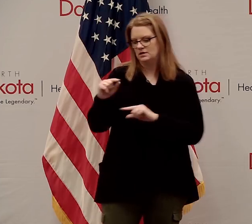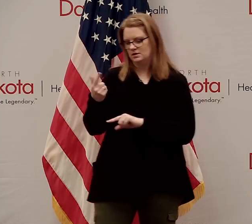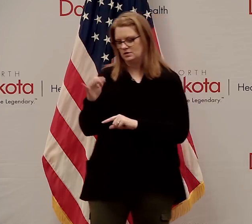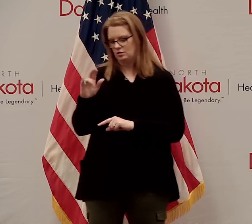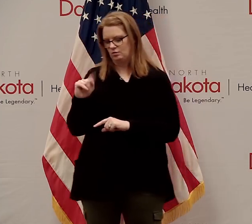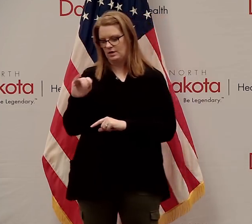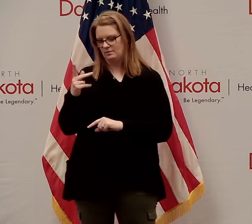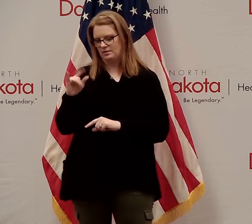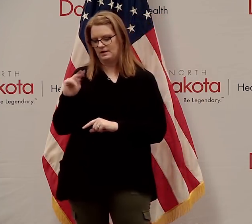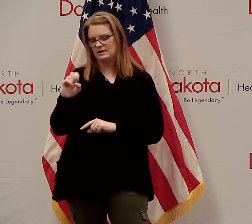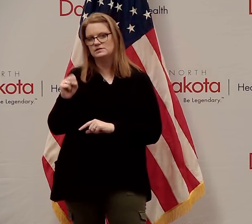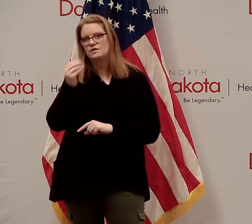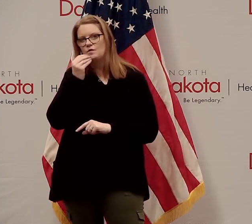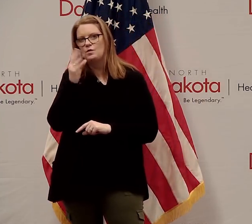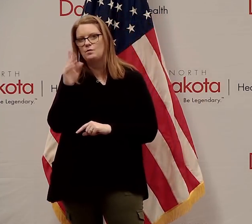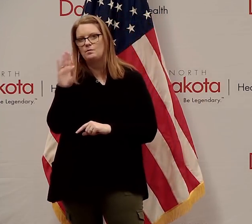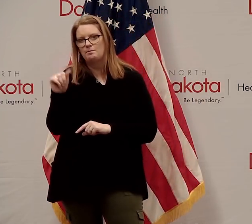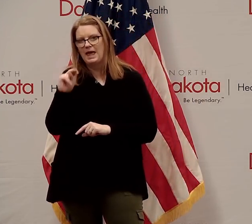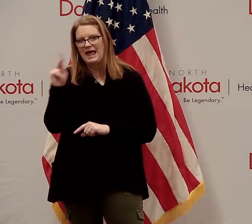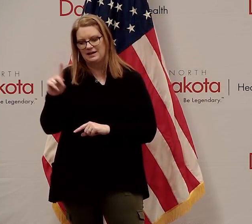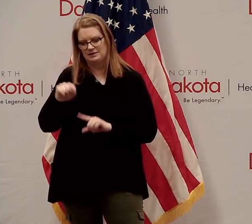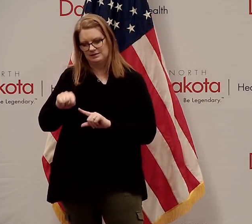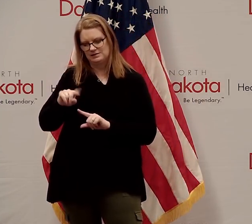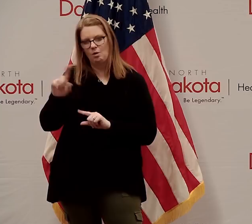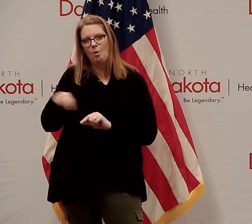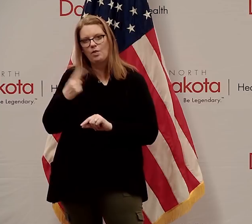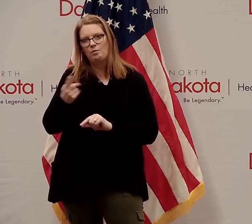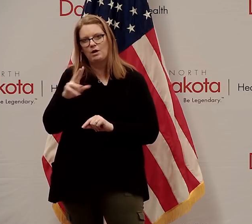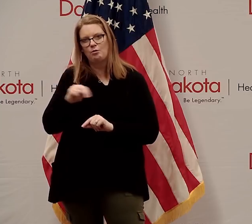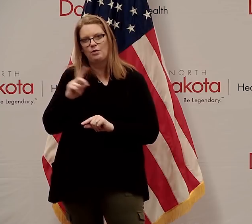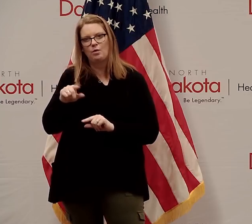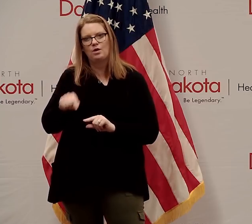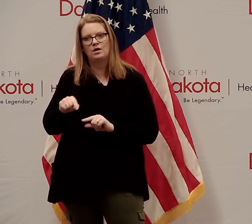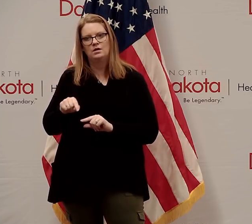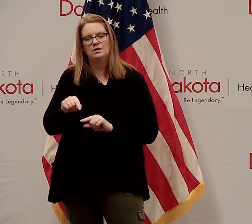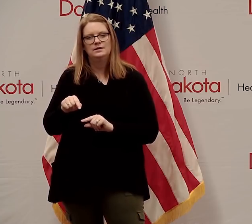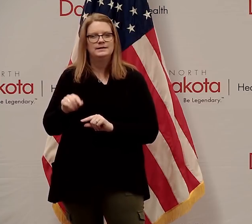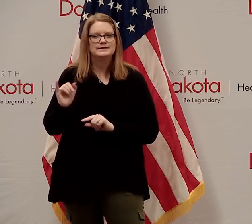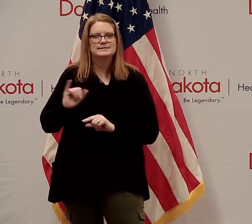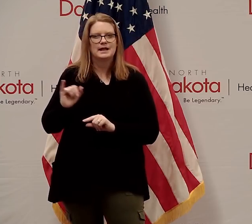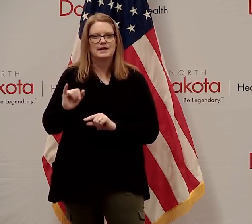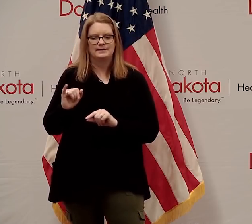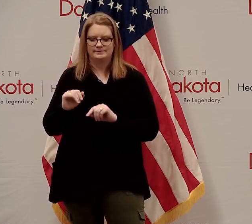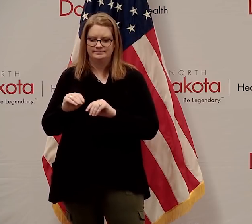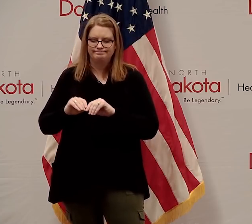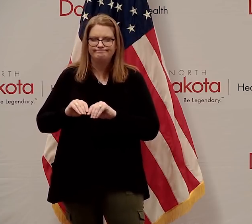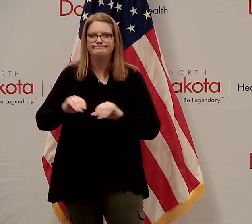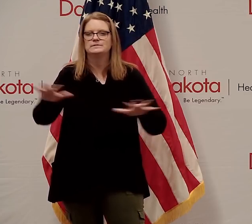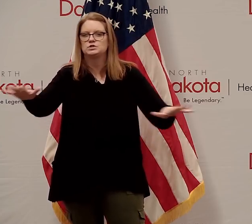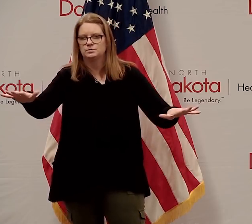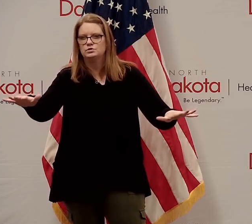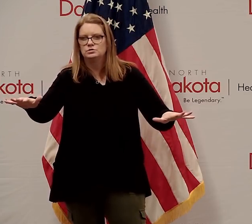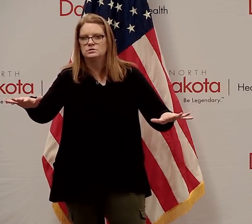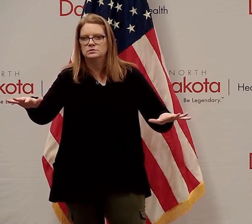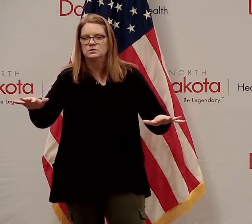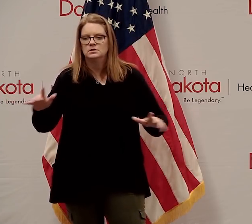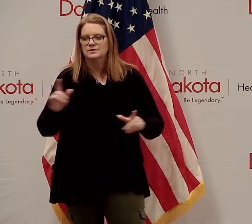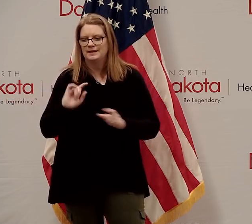as some of you may know, is the only food bank in North Dakota that acts as sort of the distribution hub,